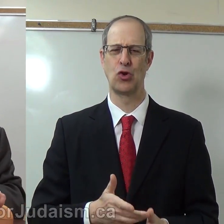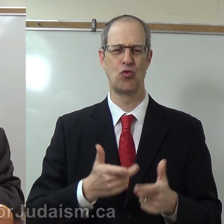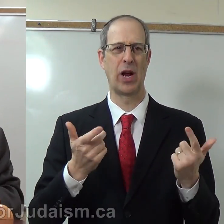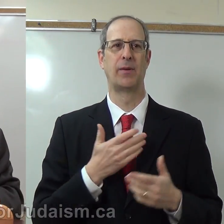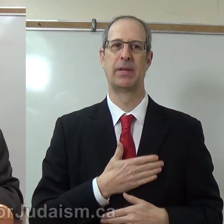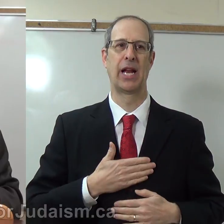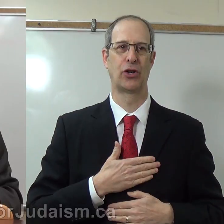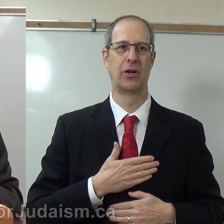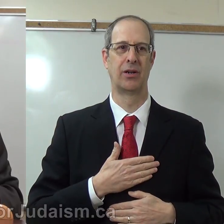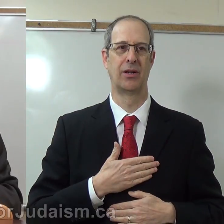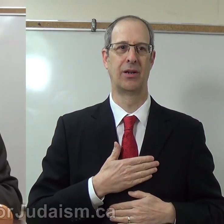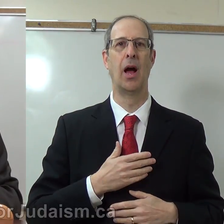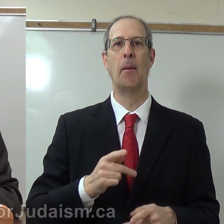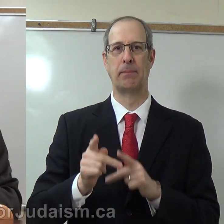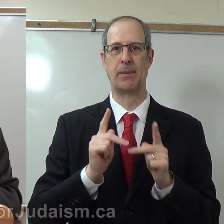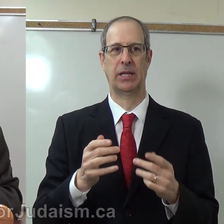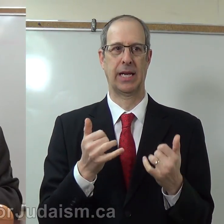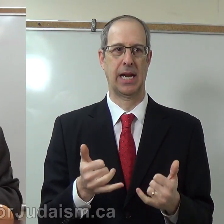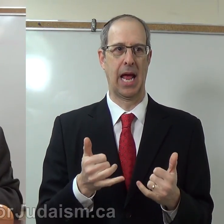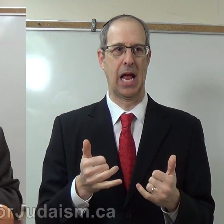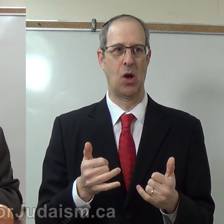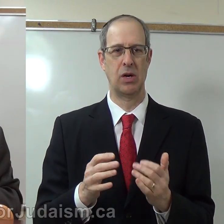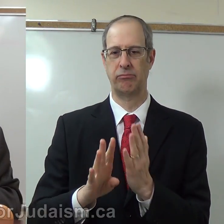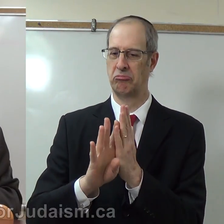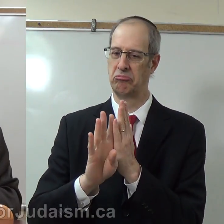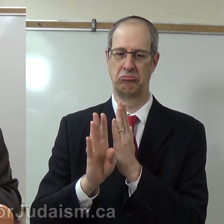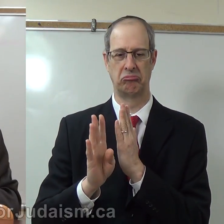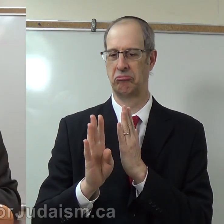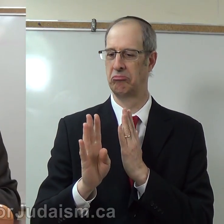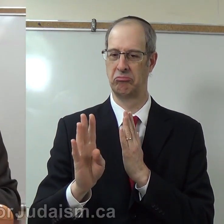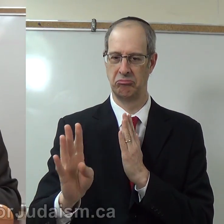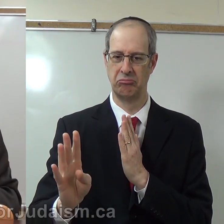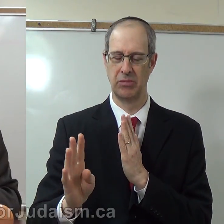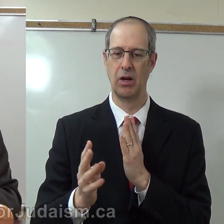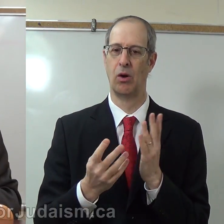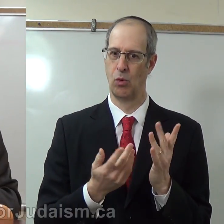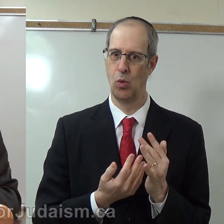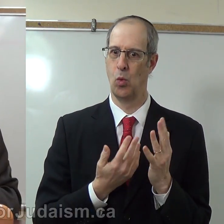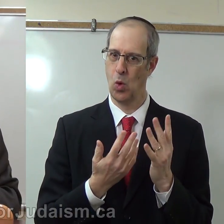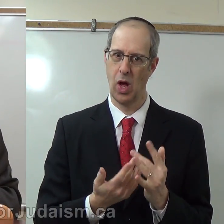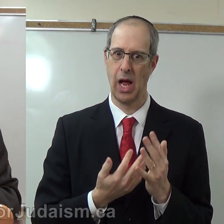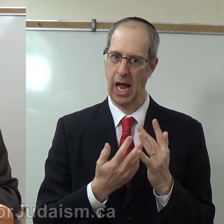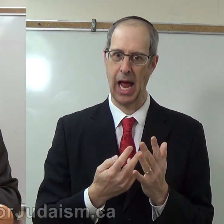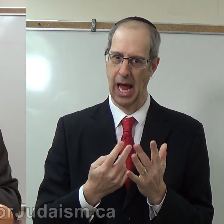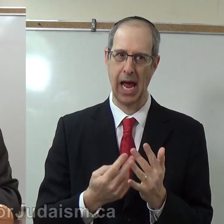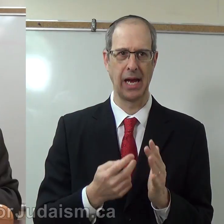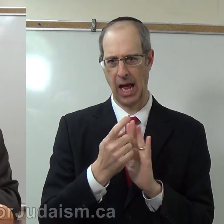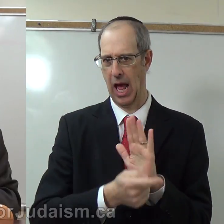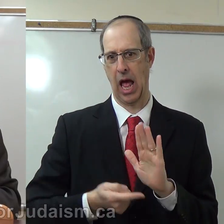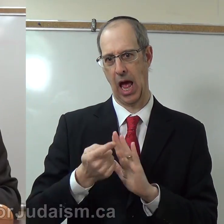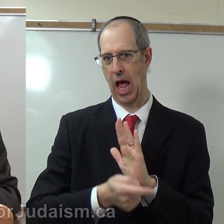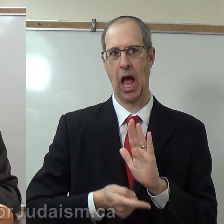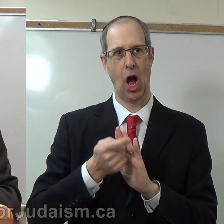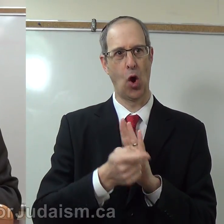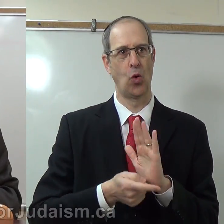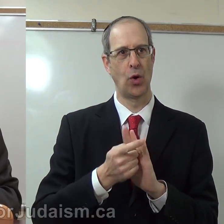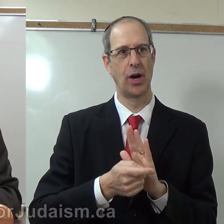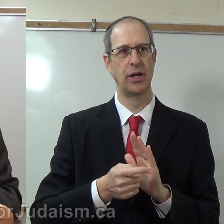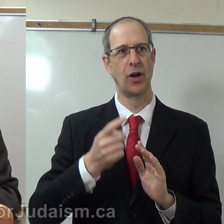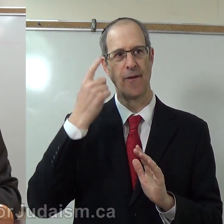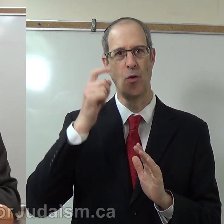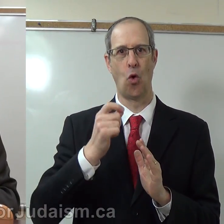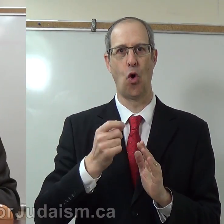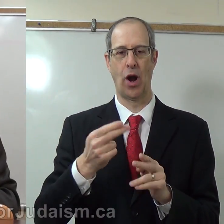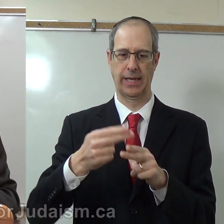People today will line up, they will stand in line for hours to get the autograph